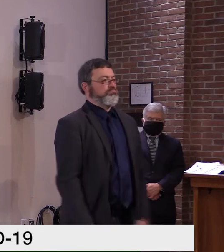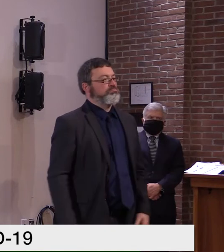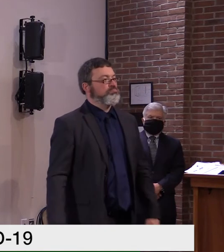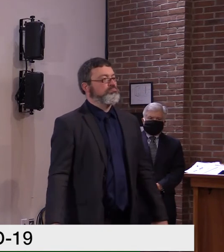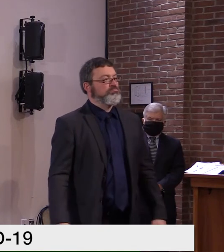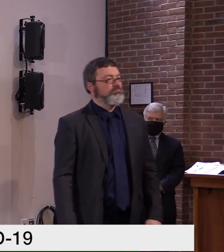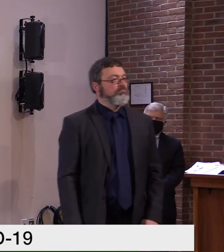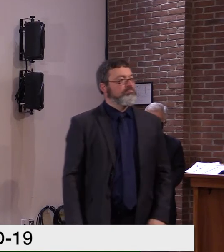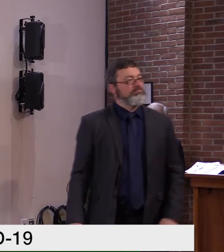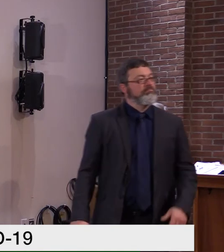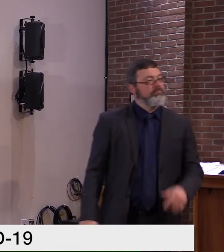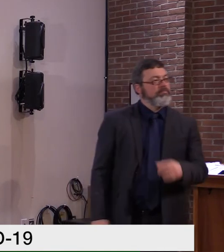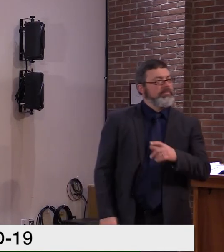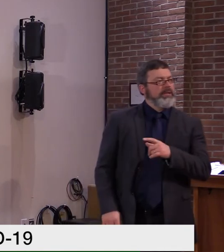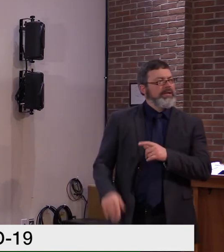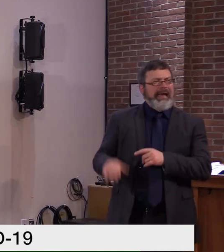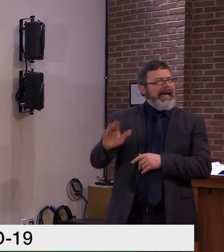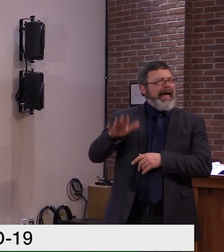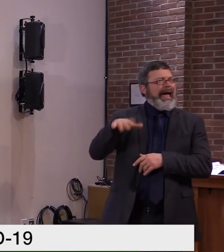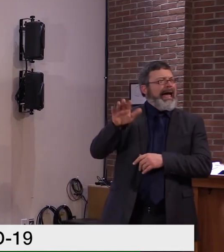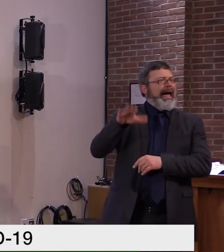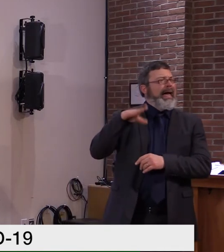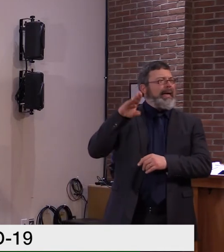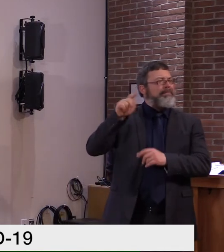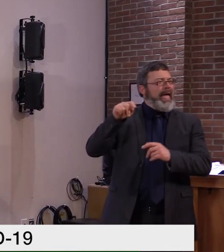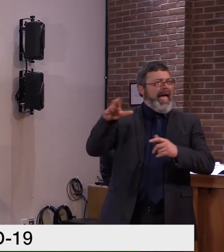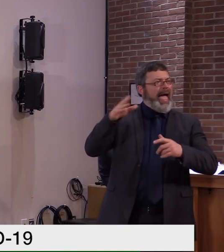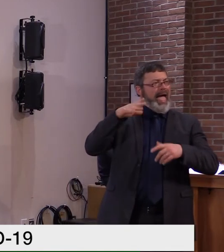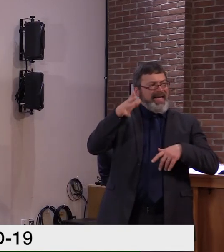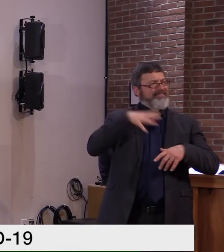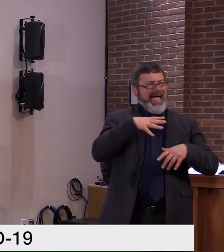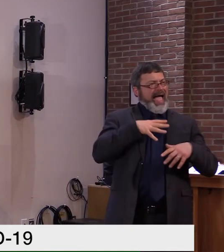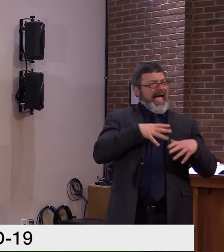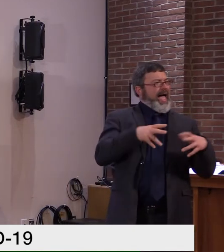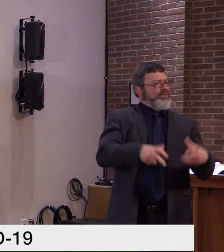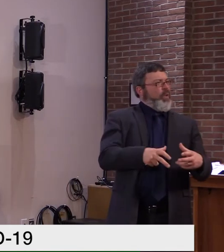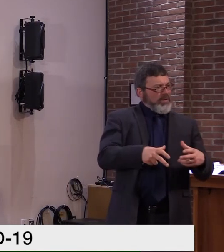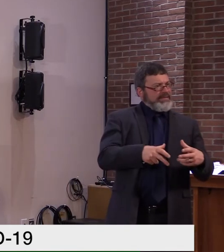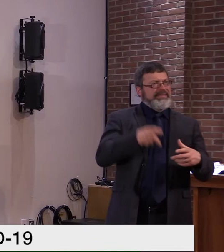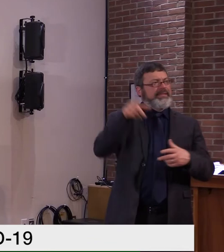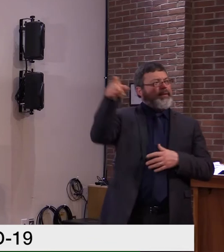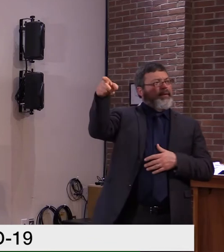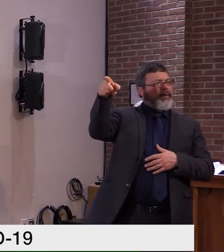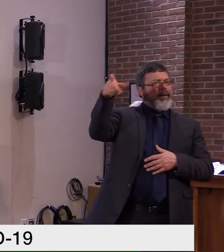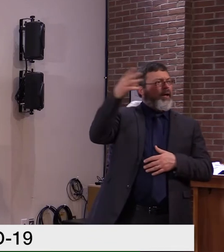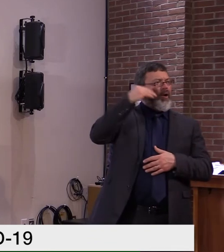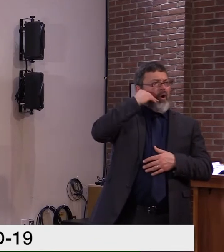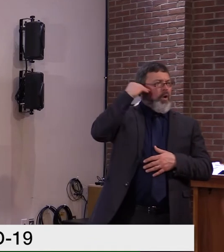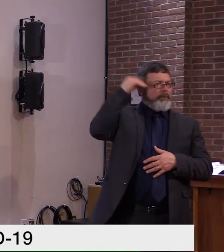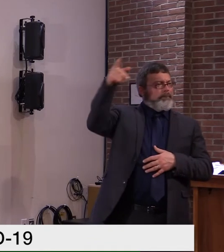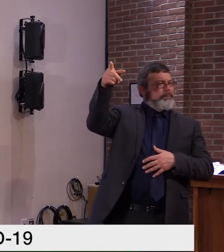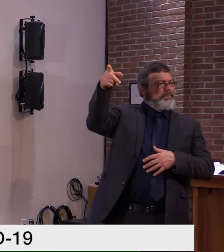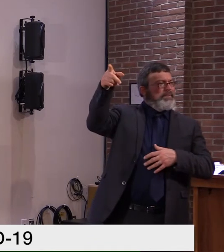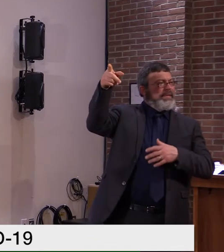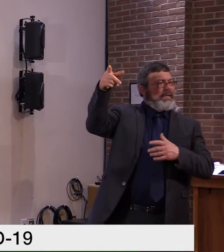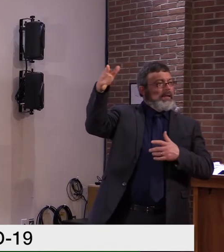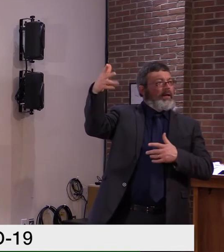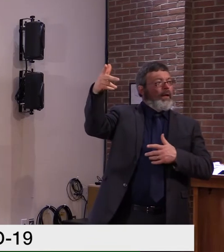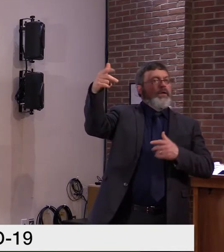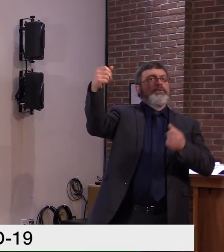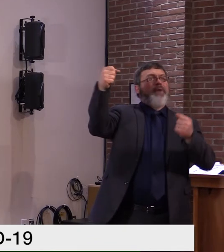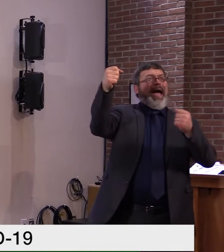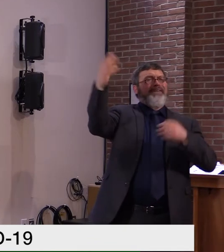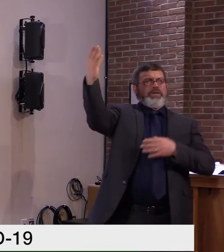I know they're not in their bubble here for that 14 days, but they're still within a bubble where they shouldn't be getting it. Well,